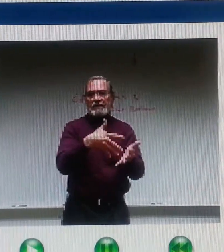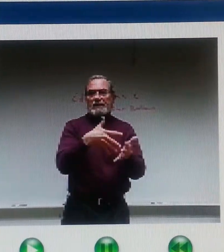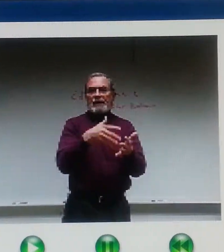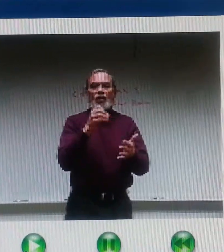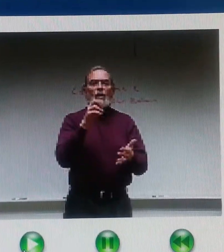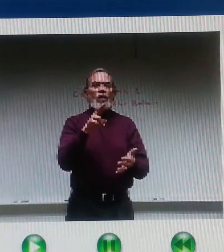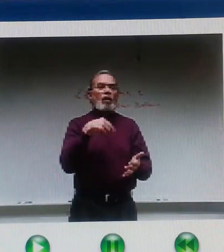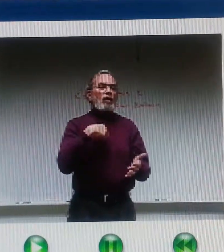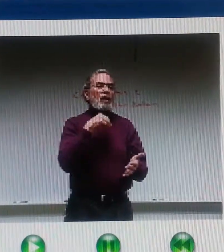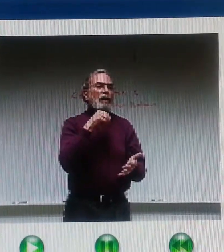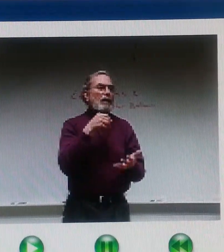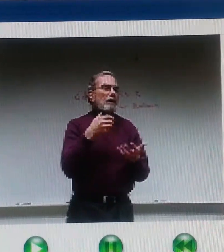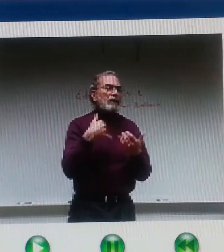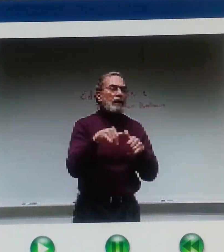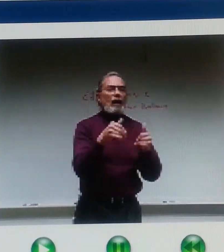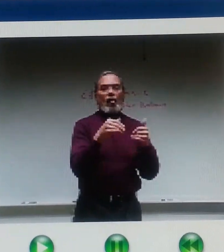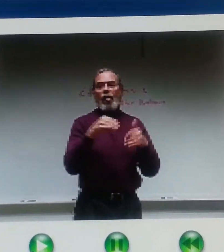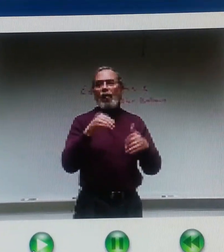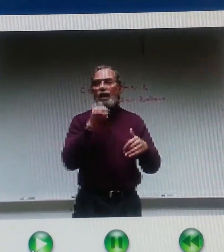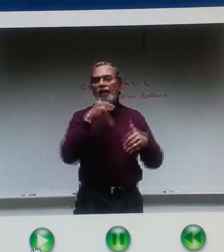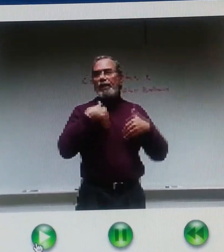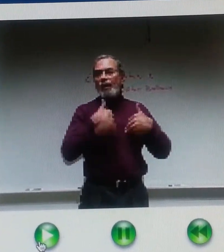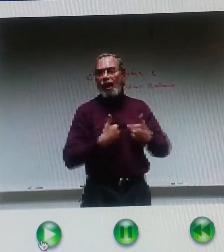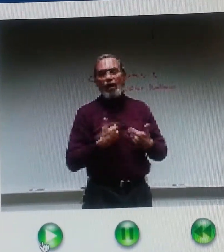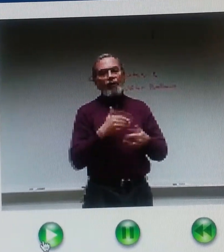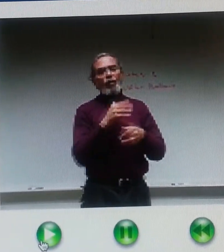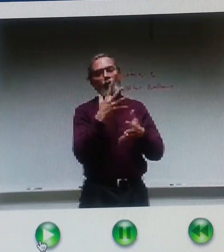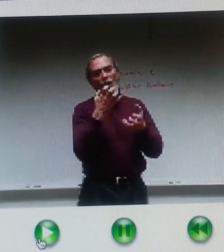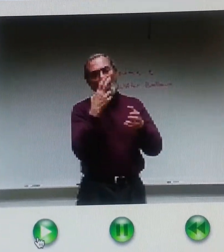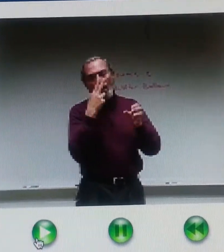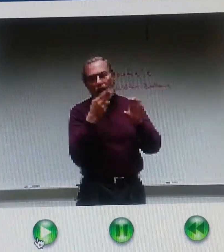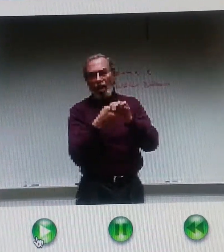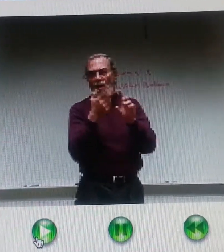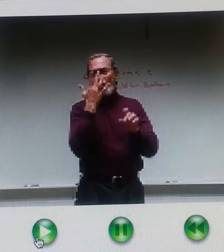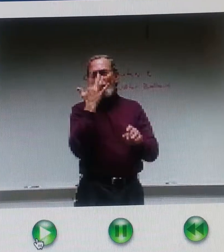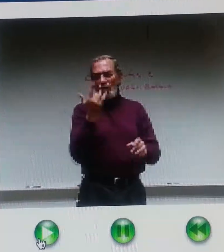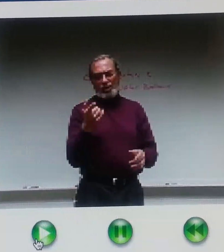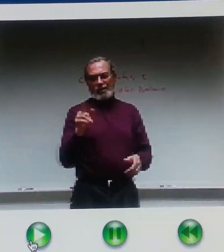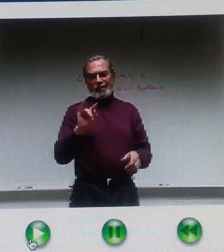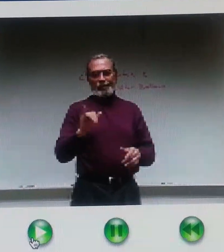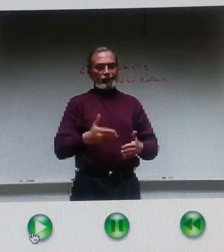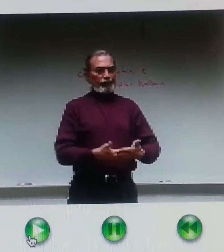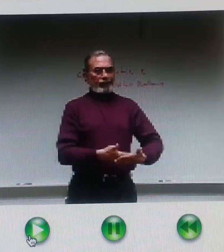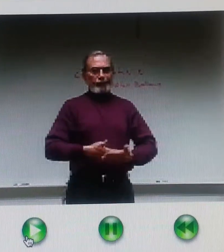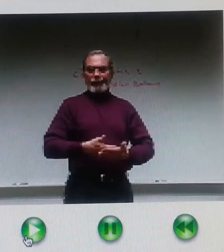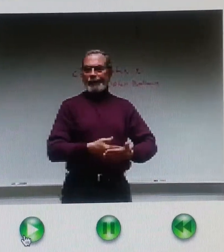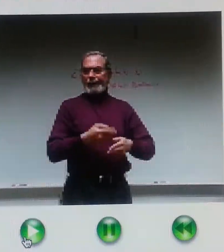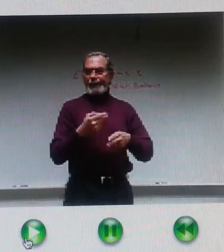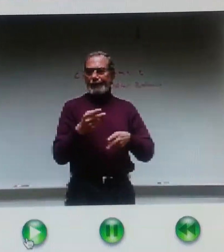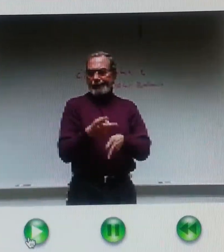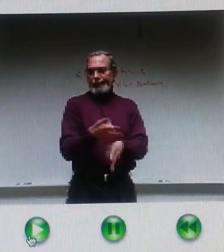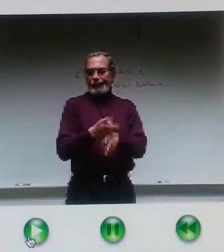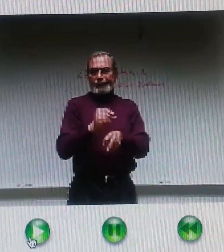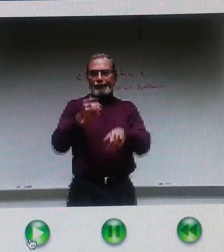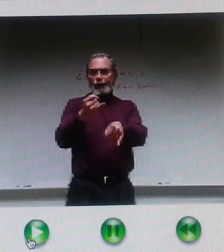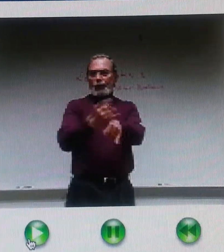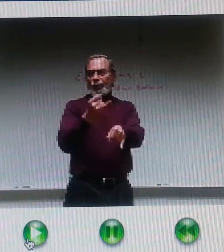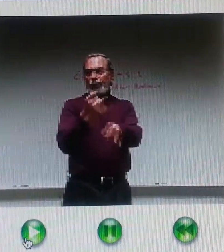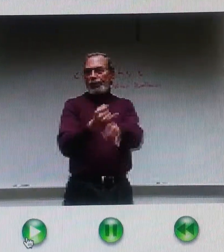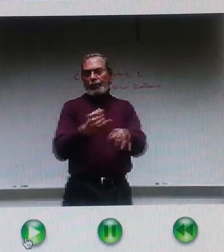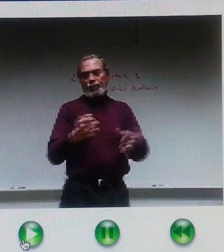10. But I was like, it's 10 o'clock, I'm not really finished studying. I'm not tired, I don't want to go to bed. I don't want to go to bed early, I'm not a baby.